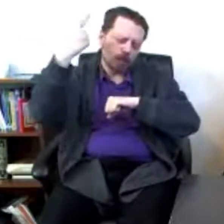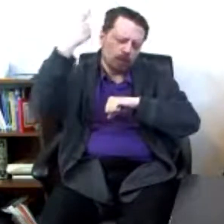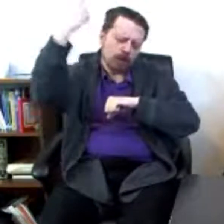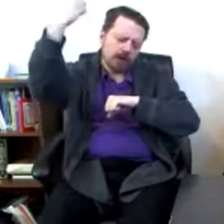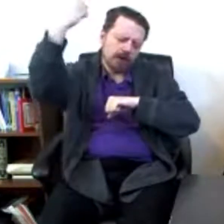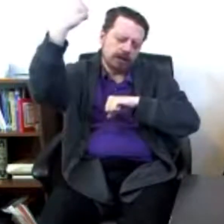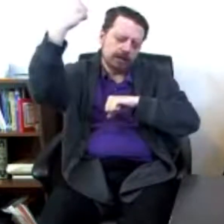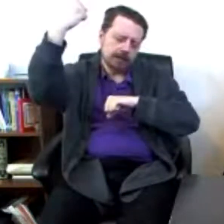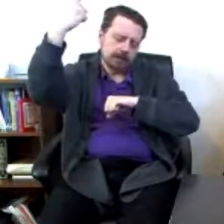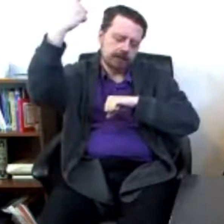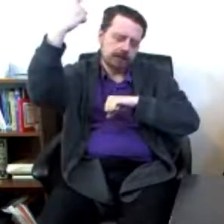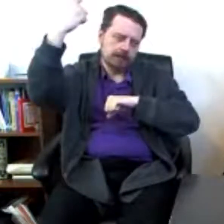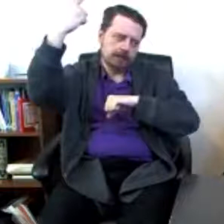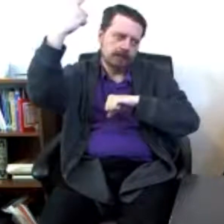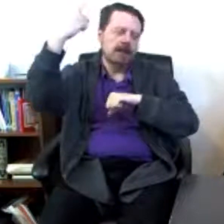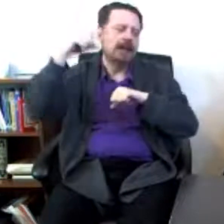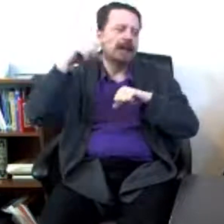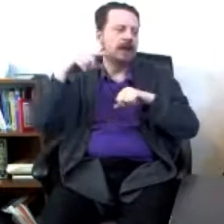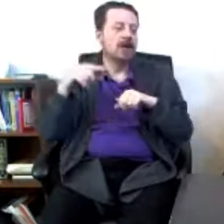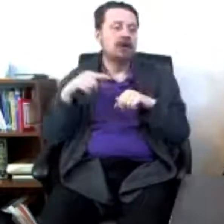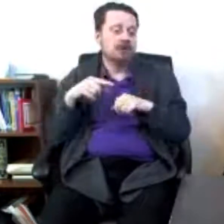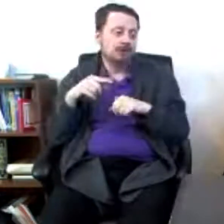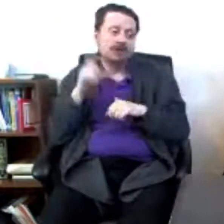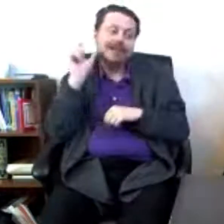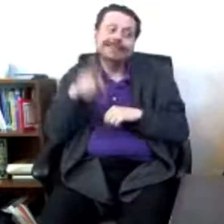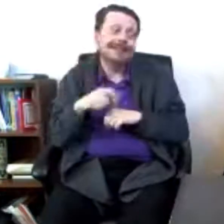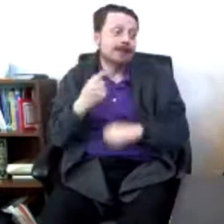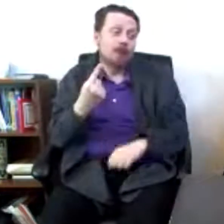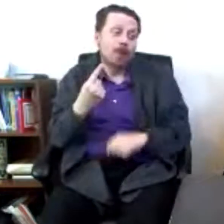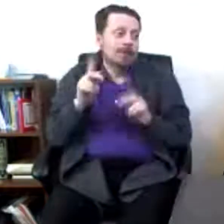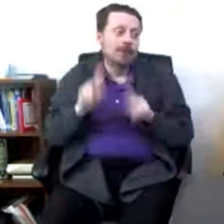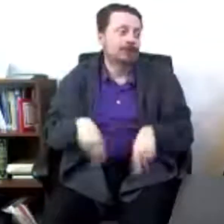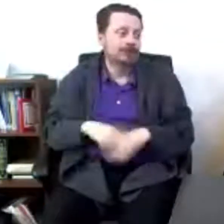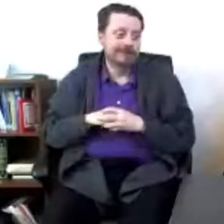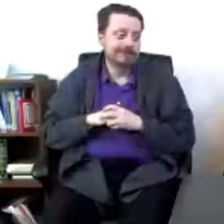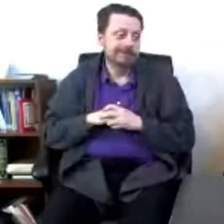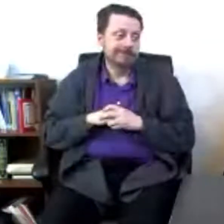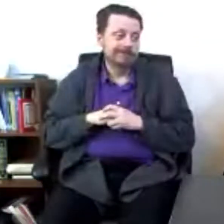one who does without anybody.